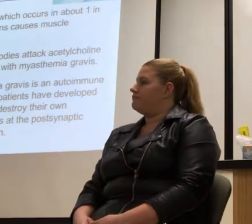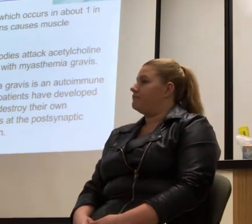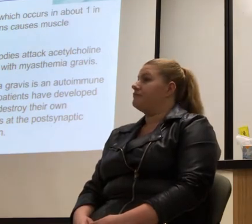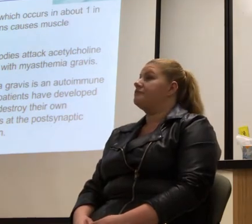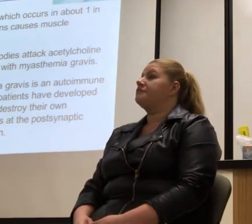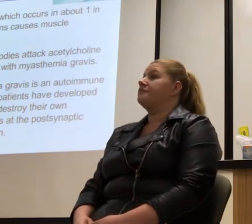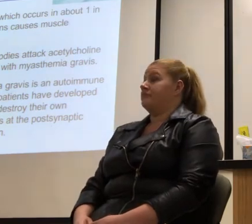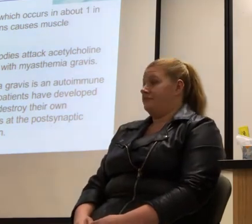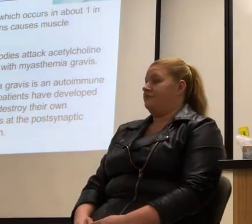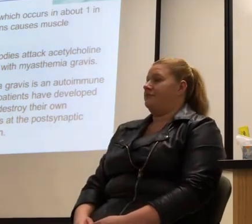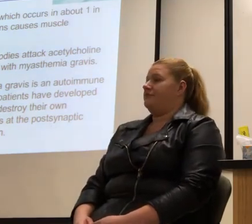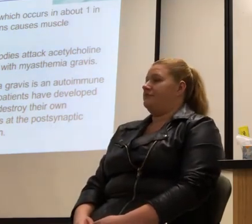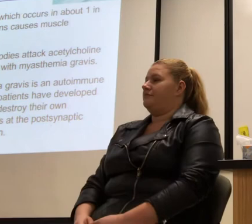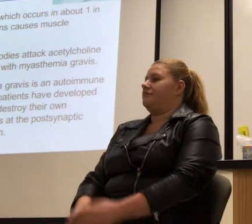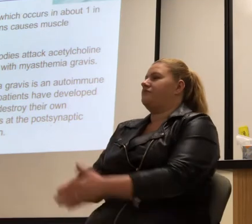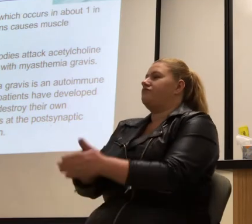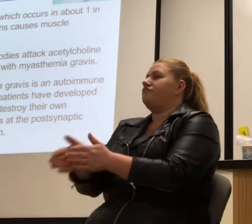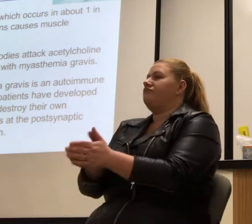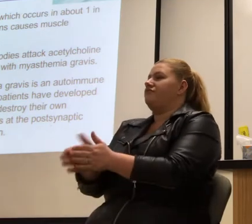Okay, so